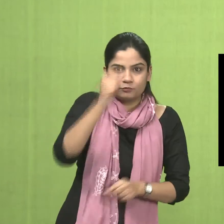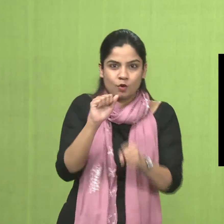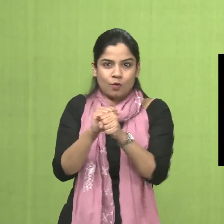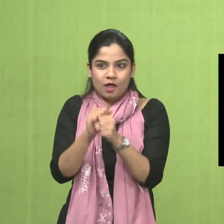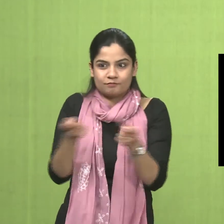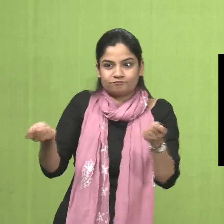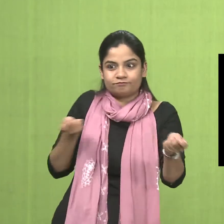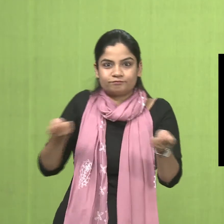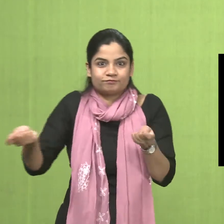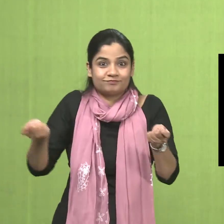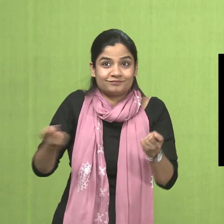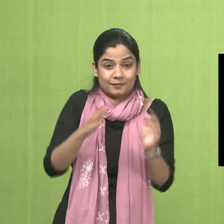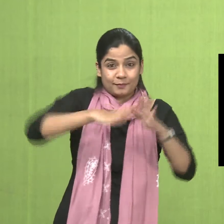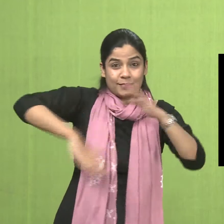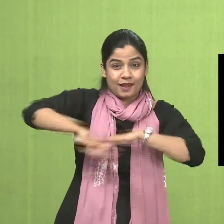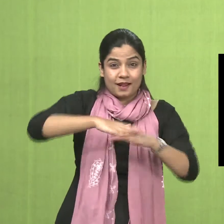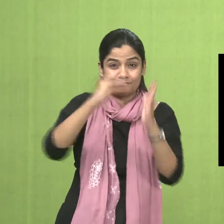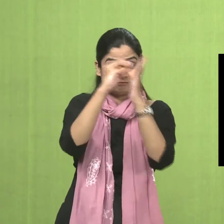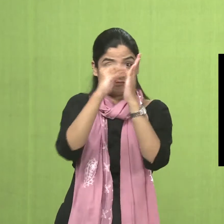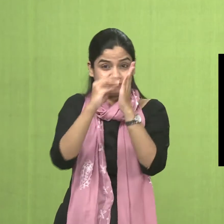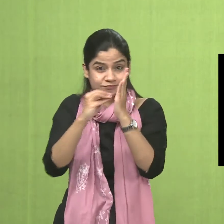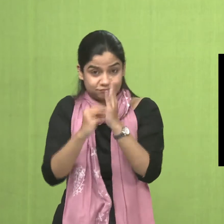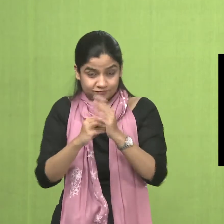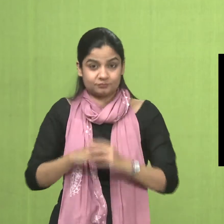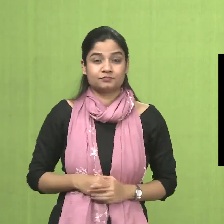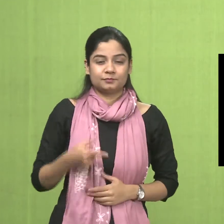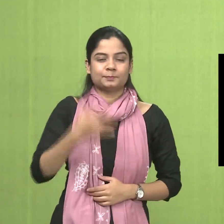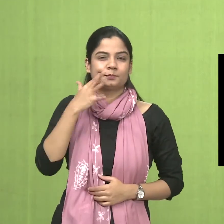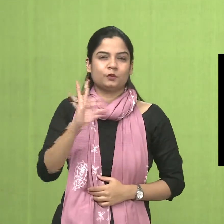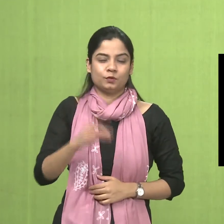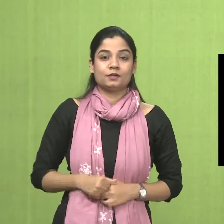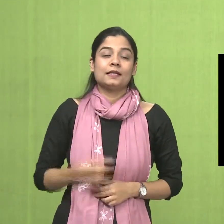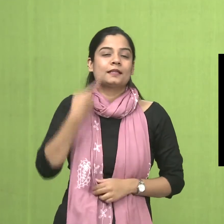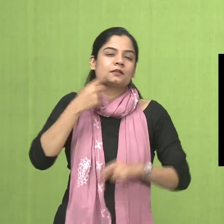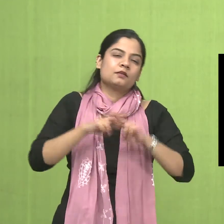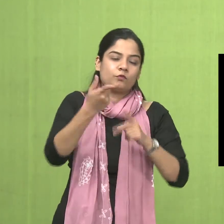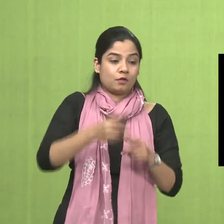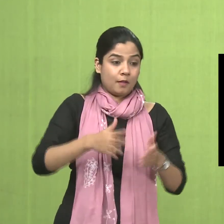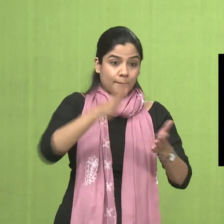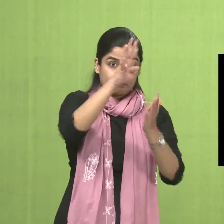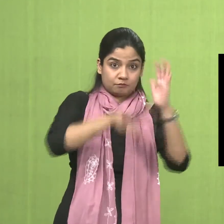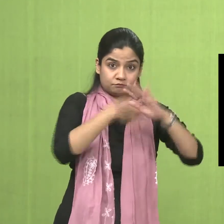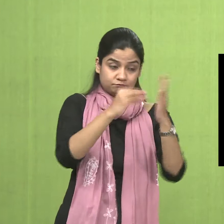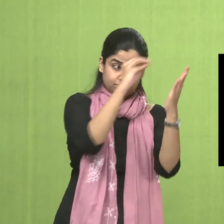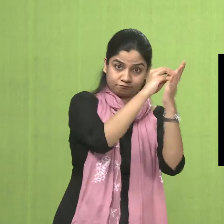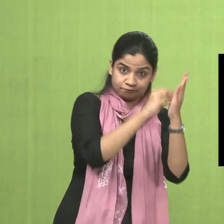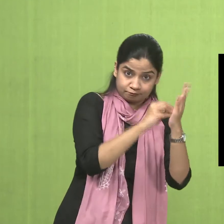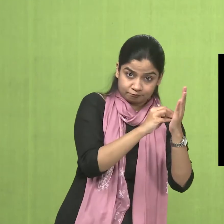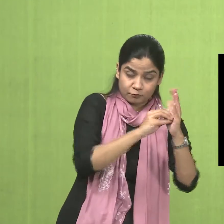the evening. So, everything that has to be done has to be planned. This is important. If we don't plan